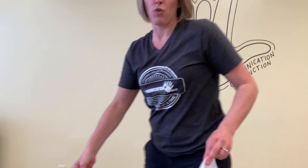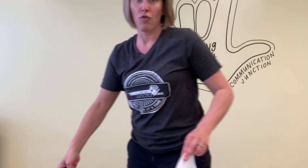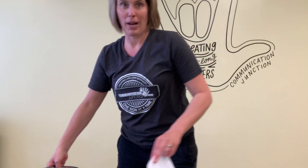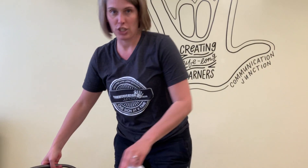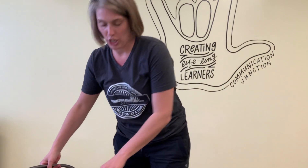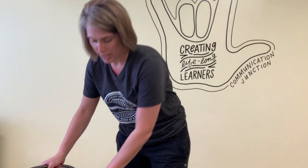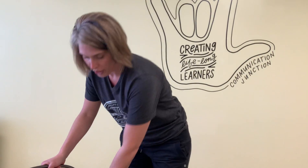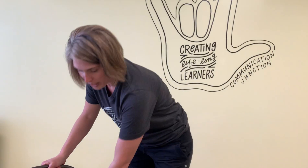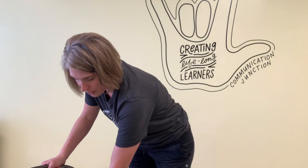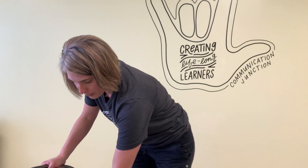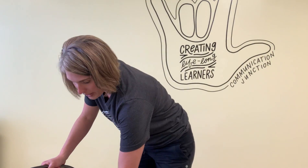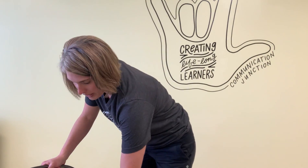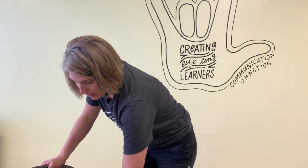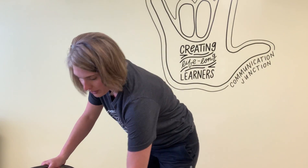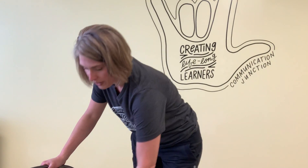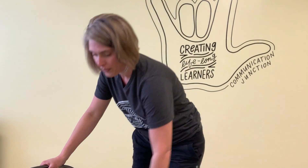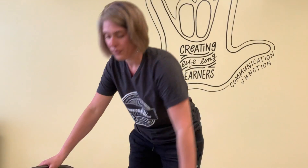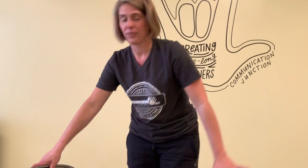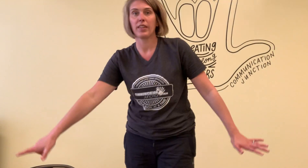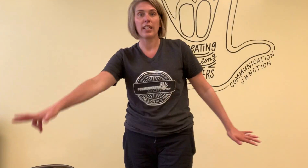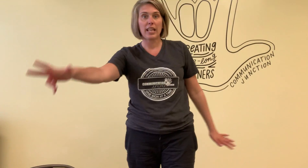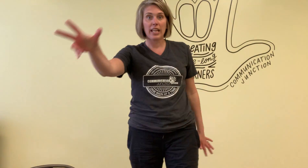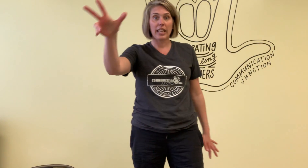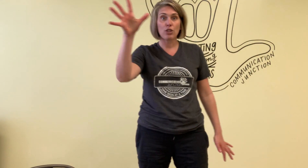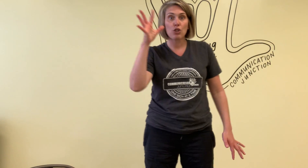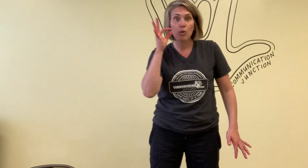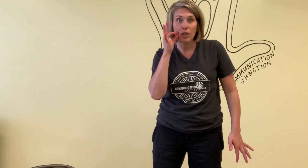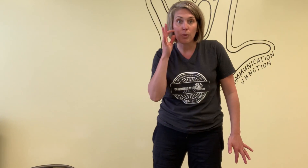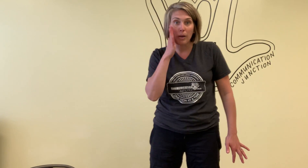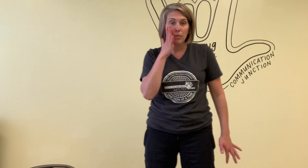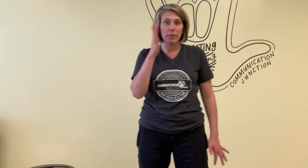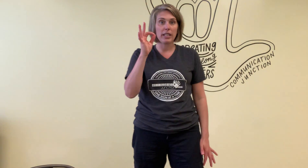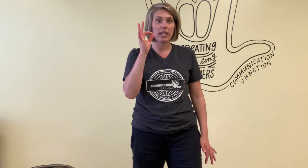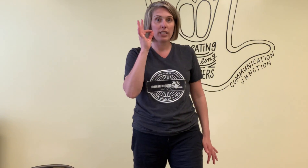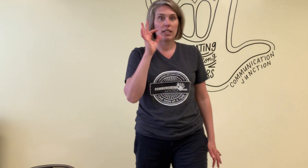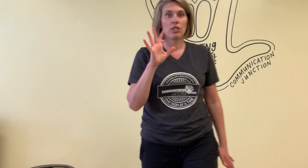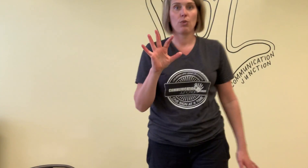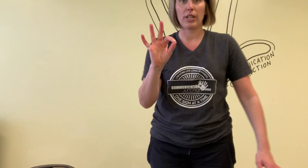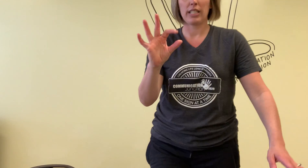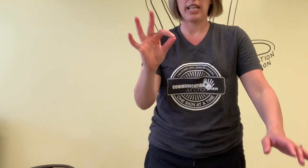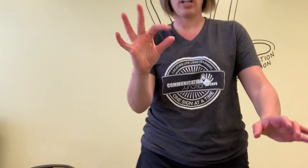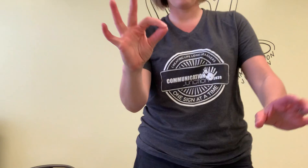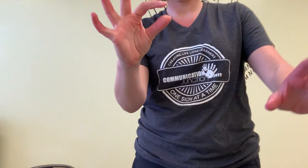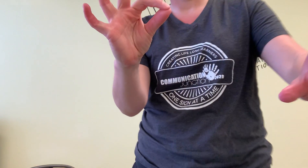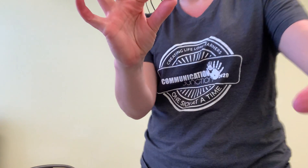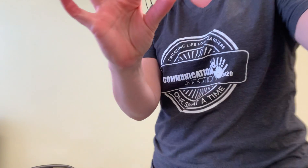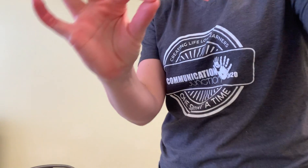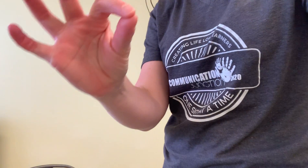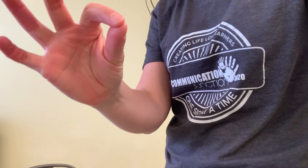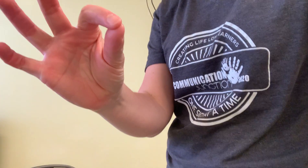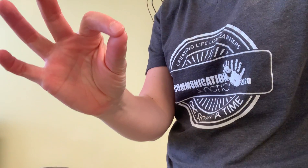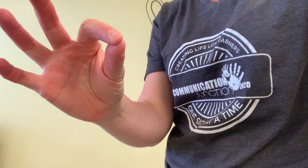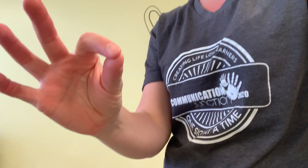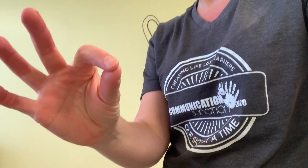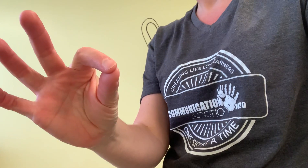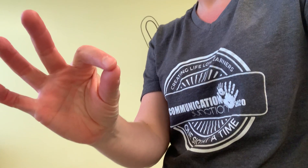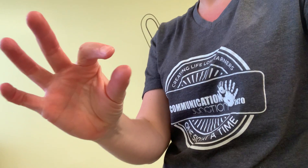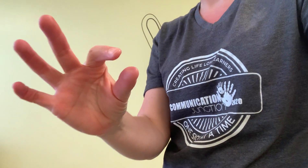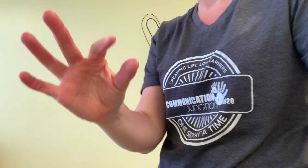Move my chair out of the way, there we go. Can you show me your bumblebee? So we're gonna take our F hand, let me move this a little bit higher,